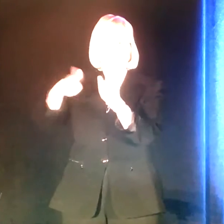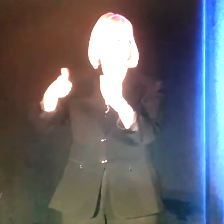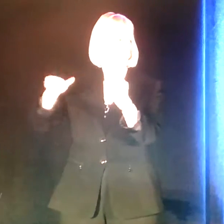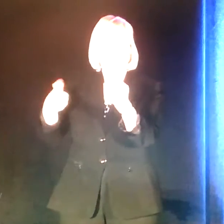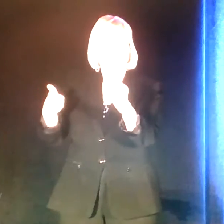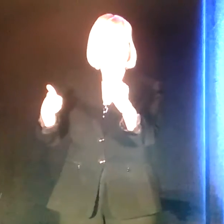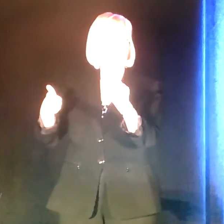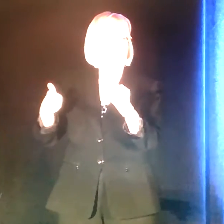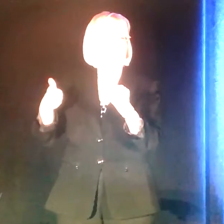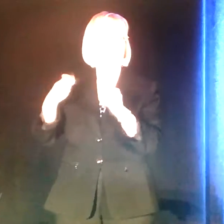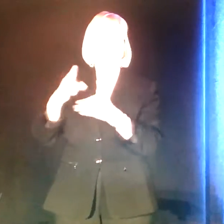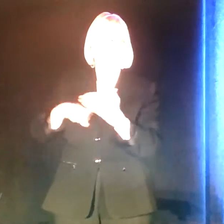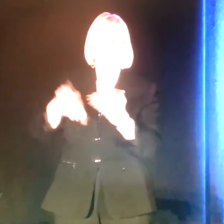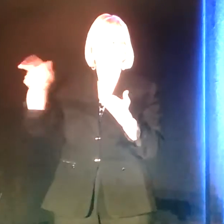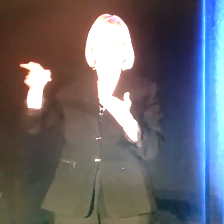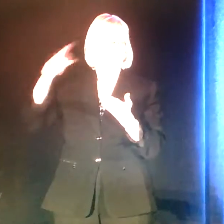about what a presenter means,